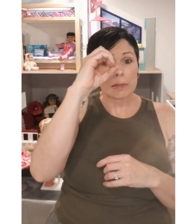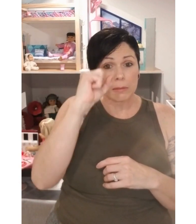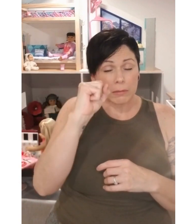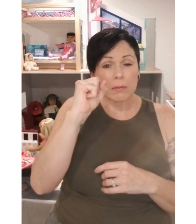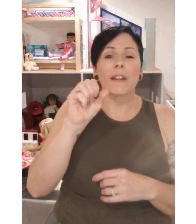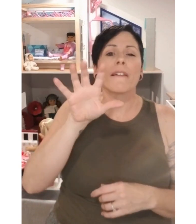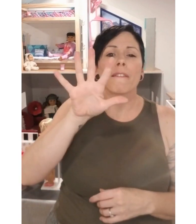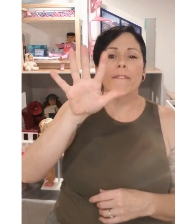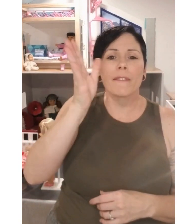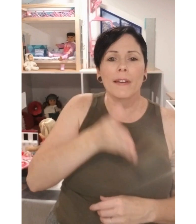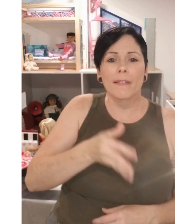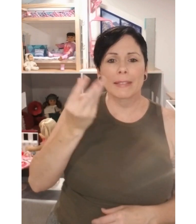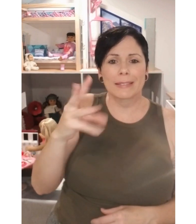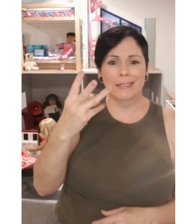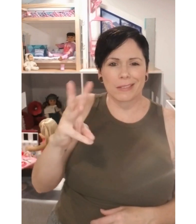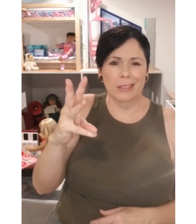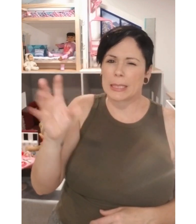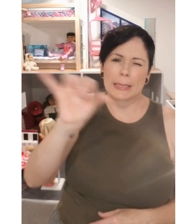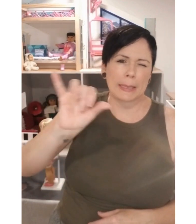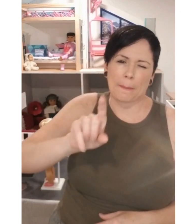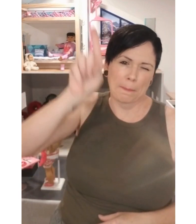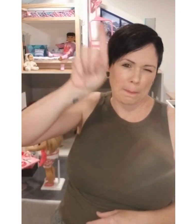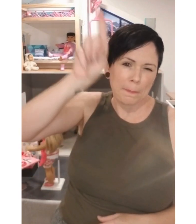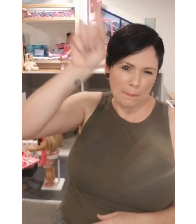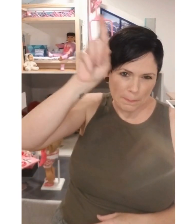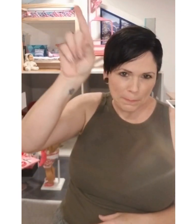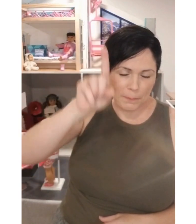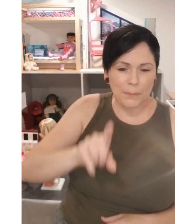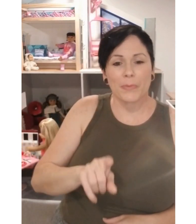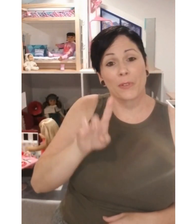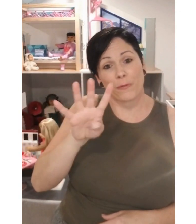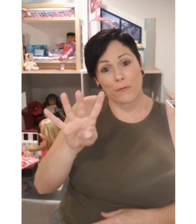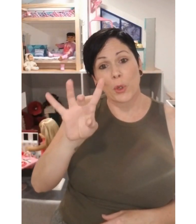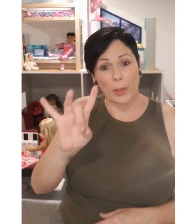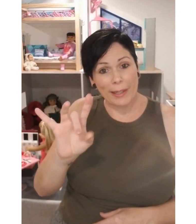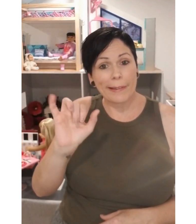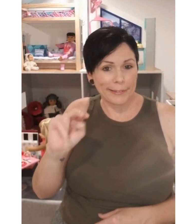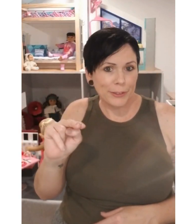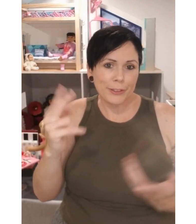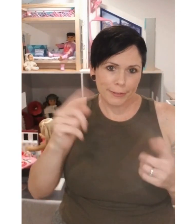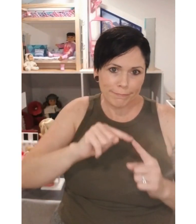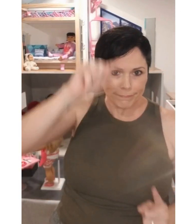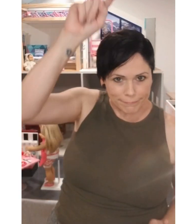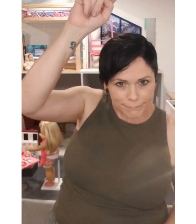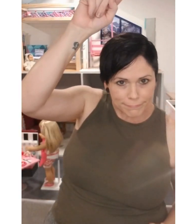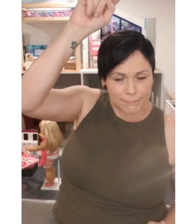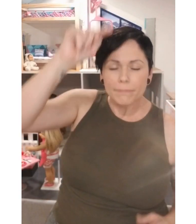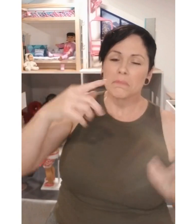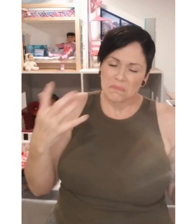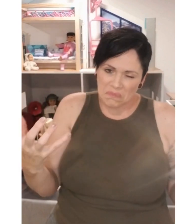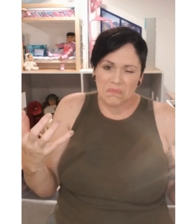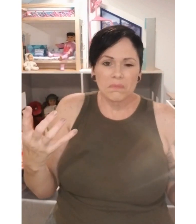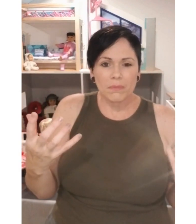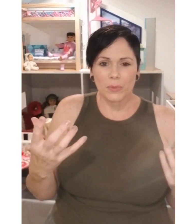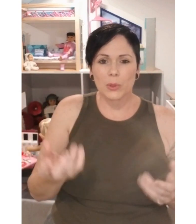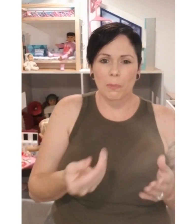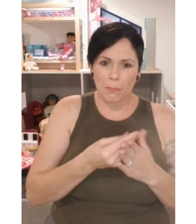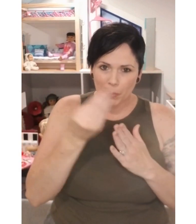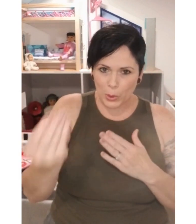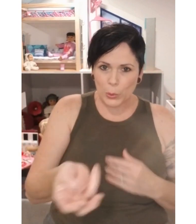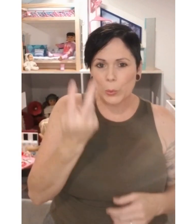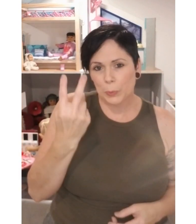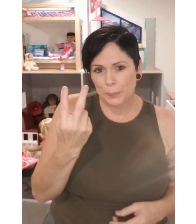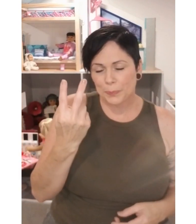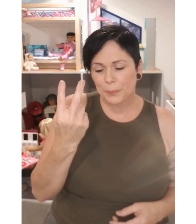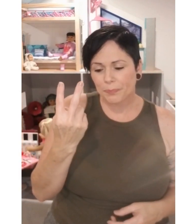So 5/16 diameter, 48 inches long, times a 2 count for this particular project. And